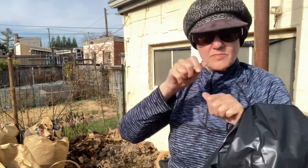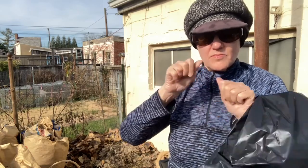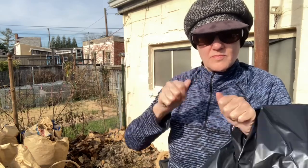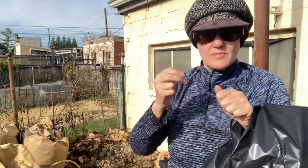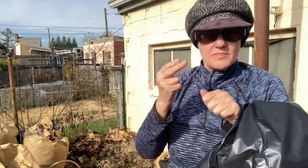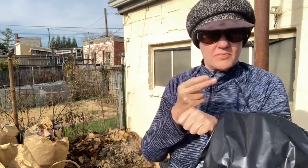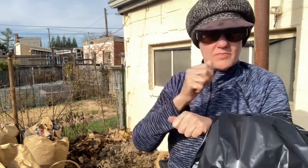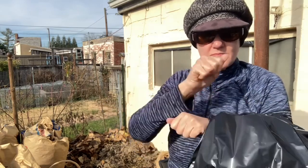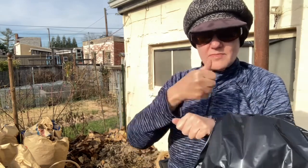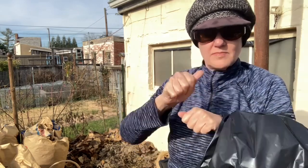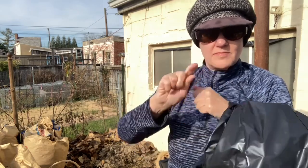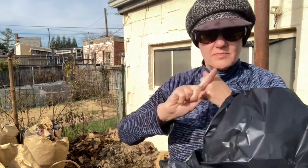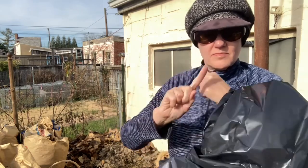easy.